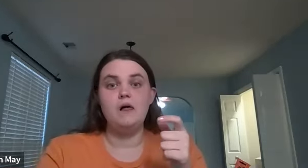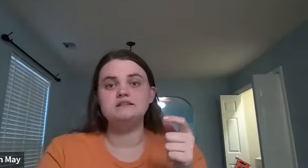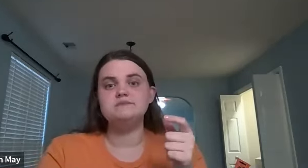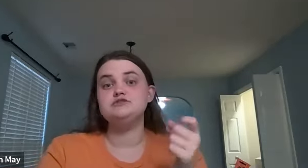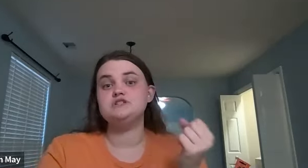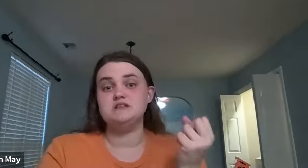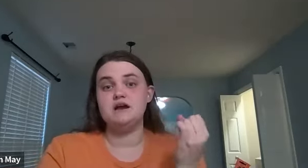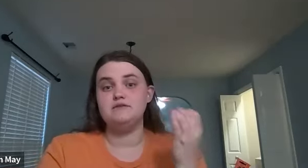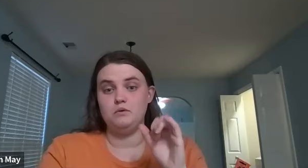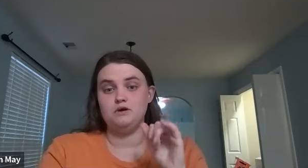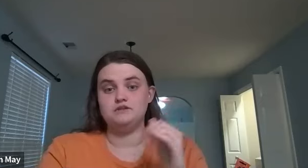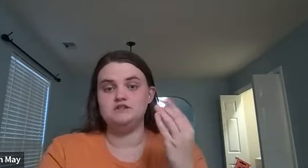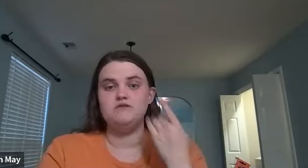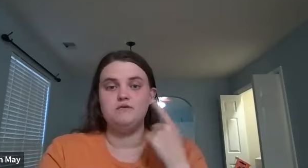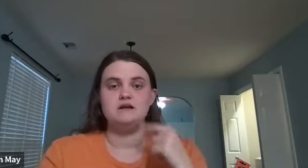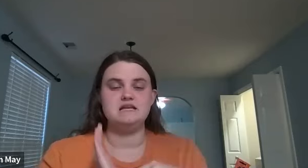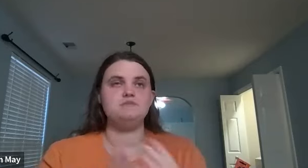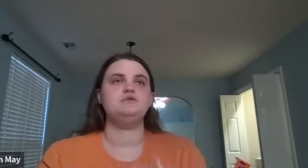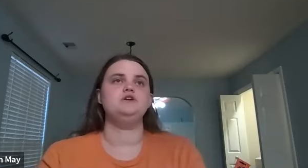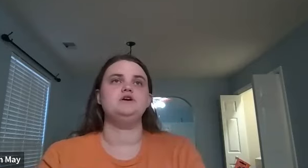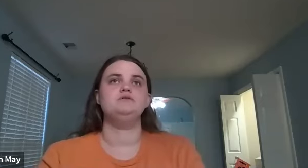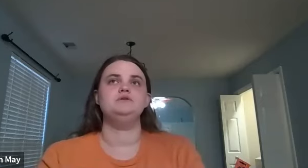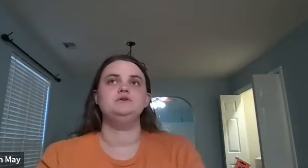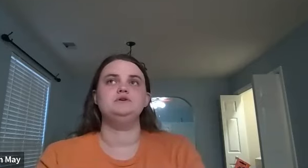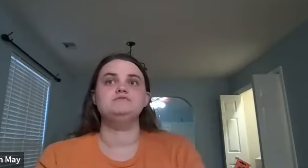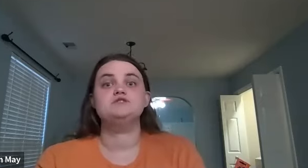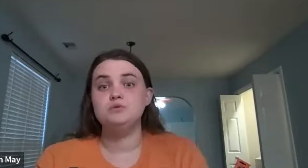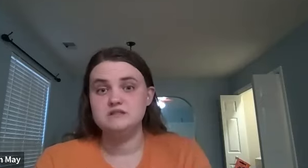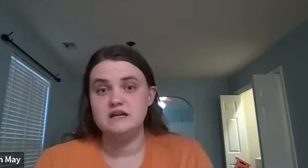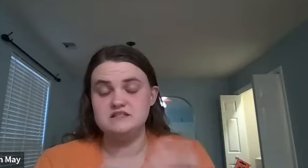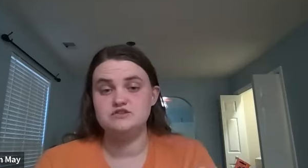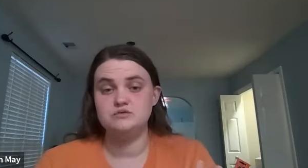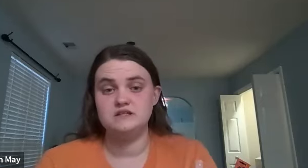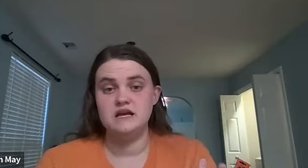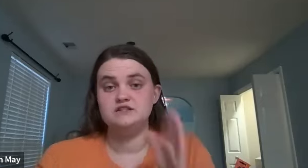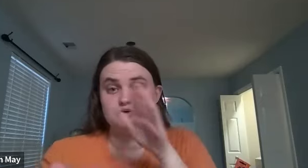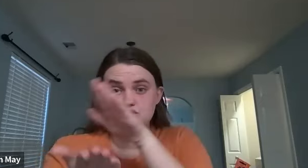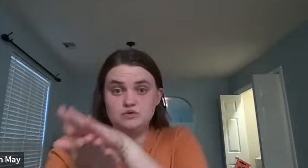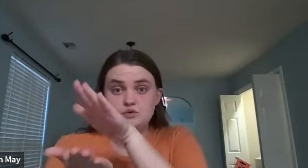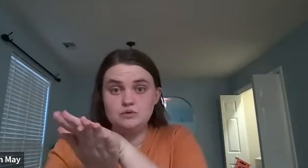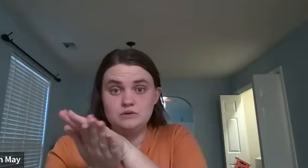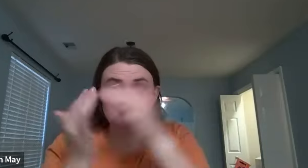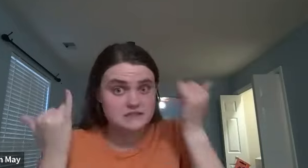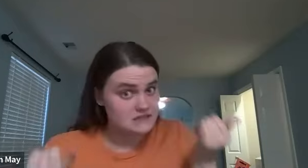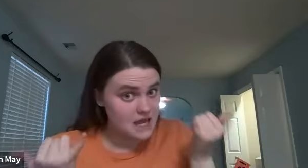lot of times you just sign the words. So for example, you know, is there school today? So school